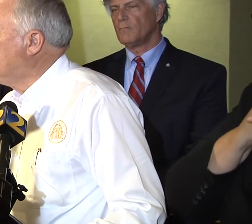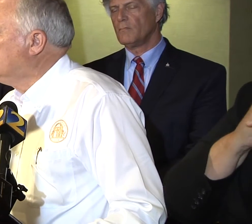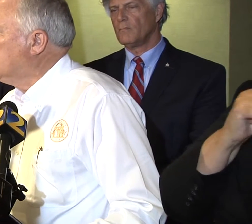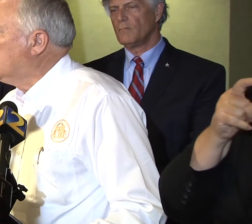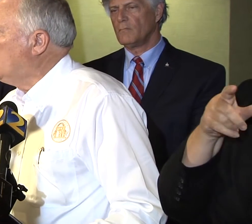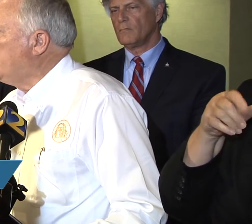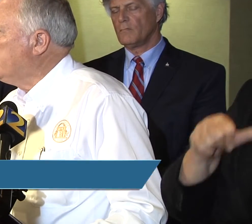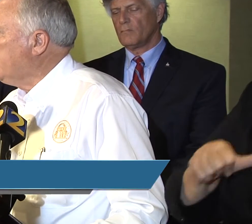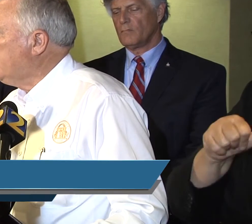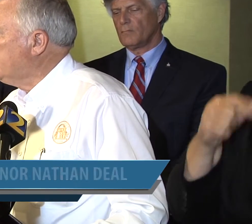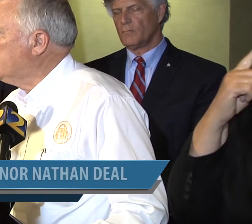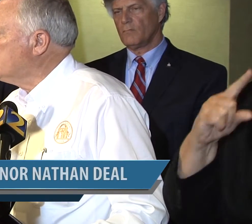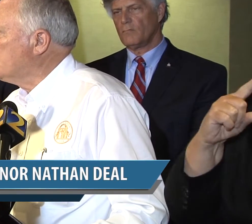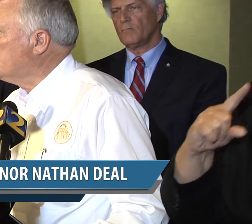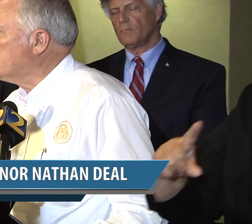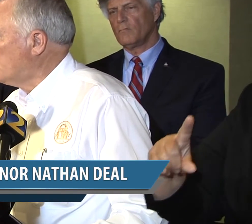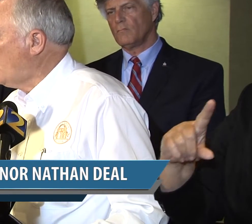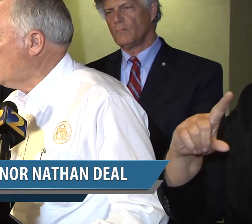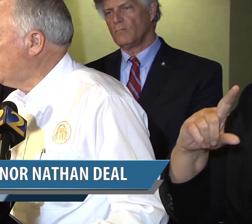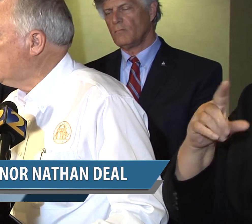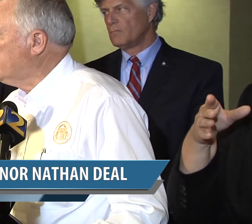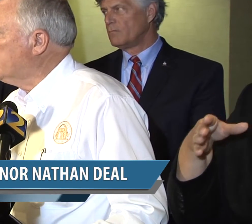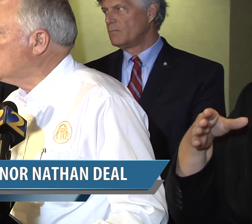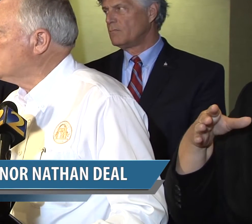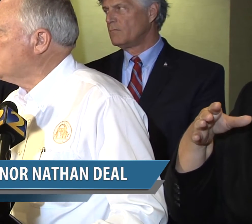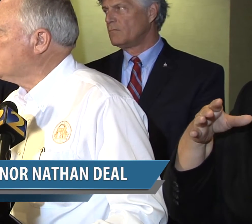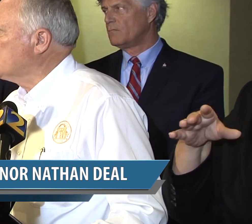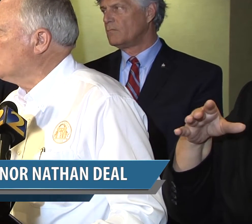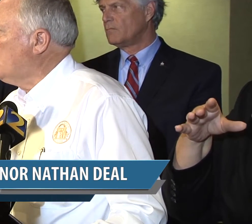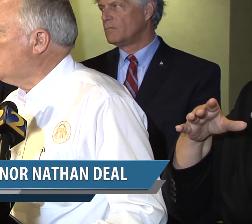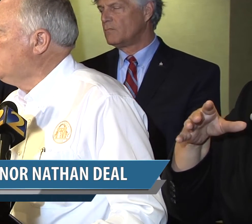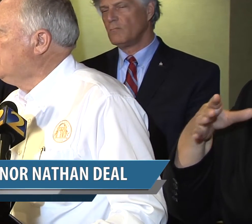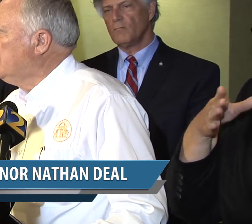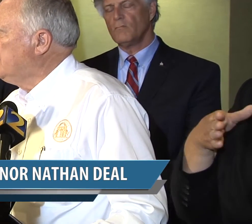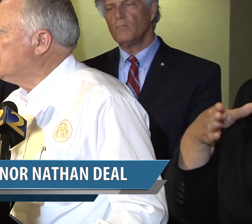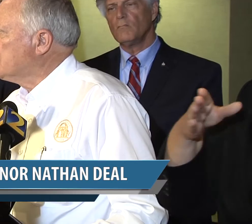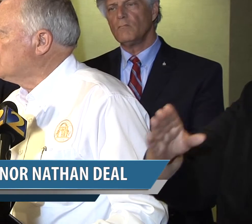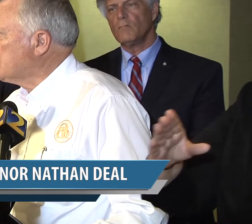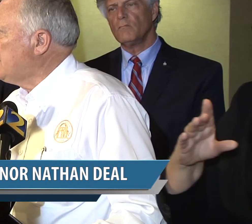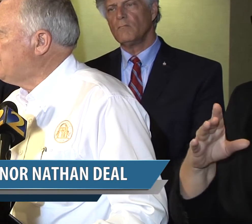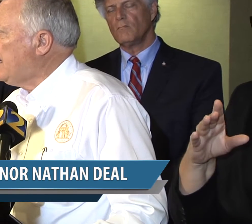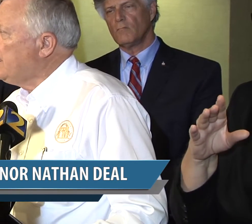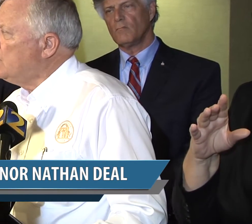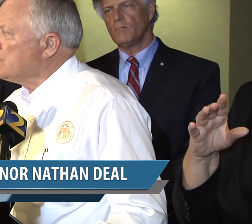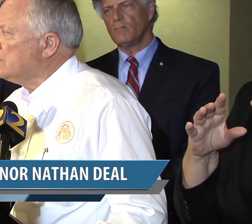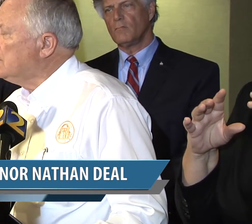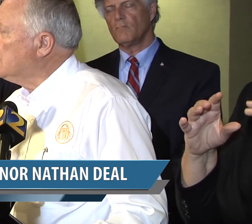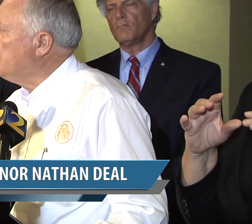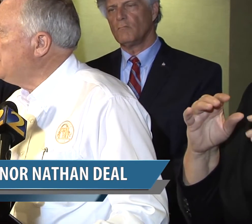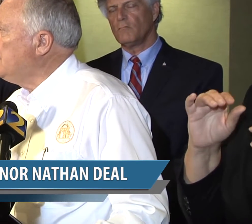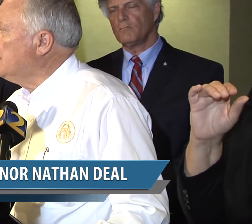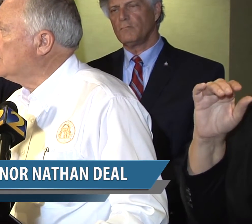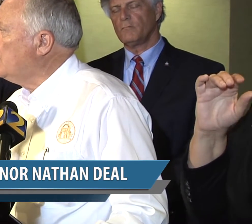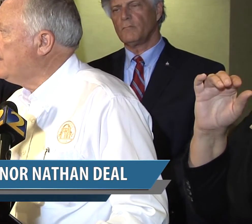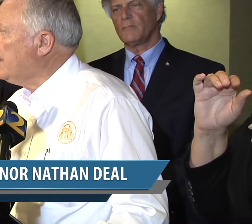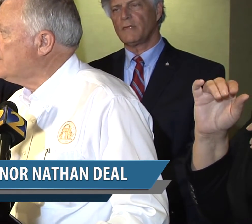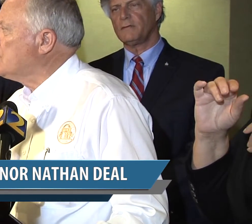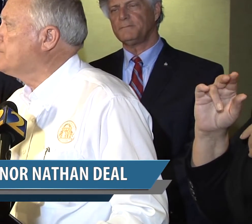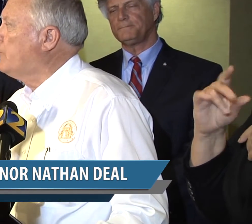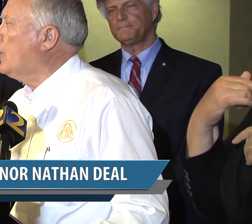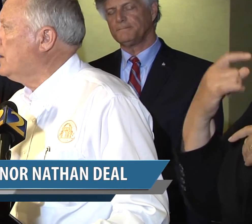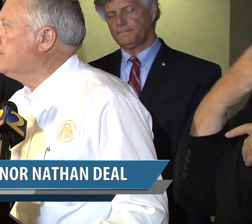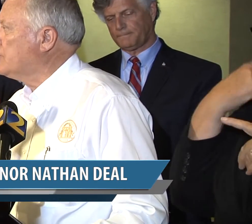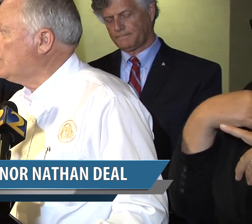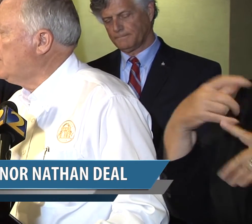time. We have had General Girard, the head of the Georgia National Guard, is on standby. He was in a meeting that we had